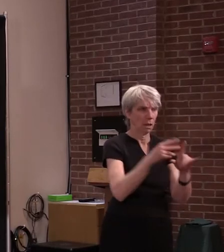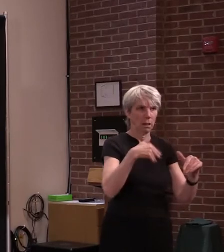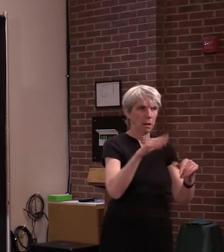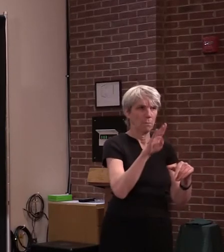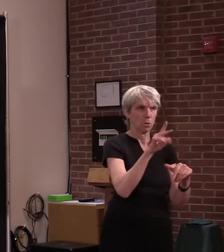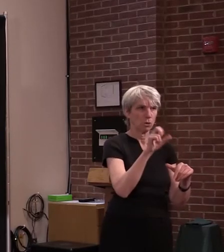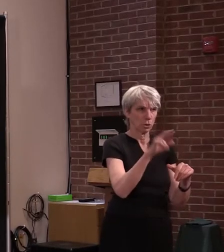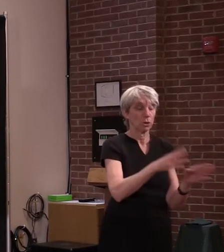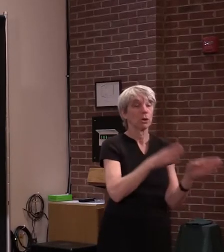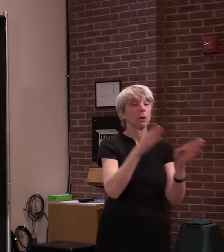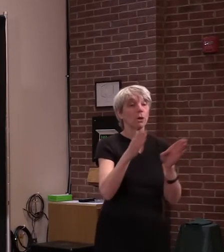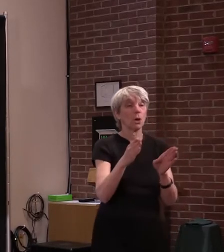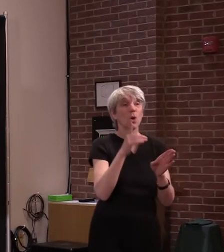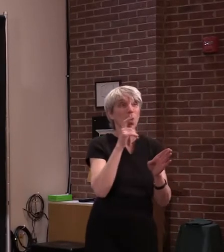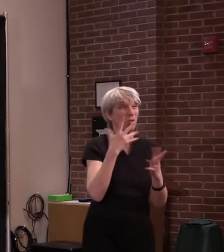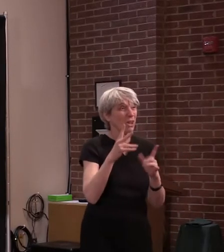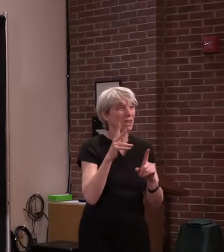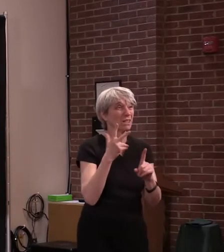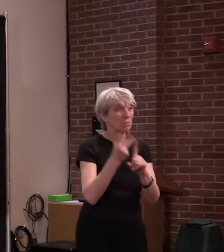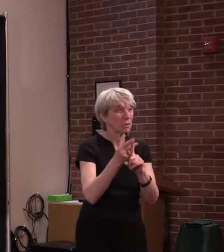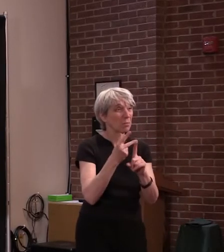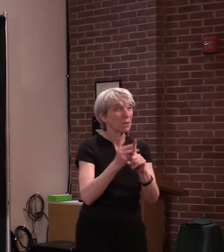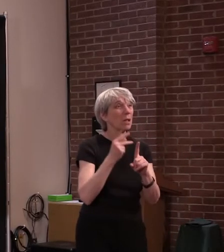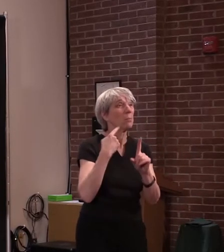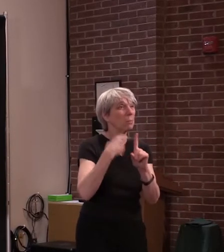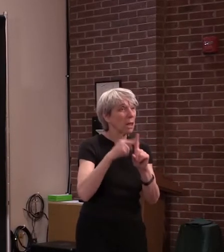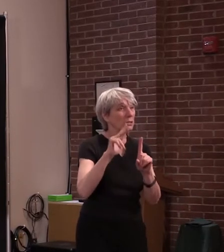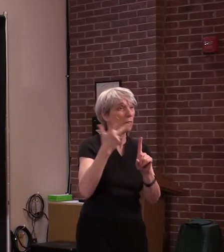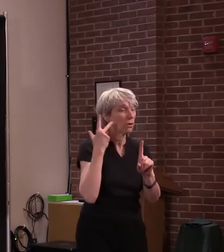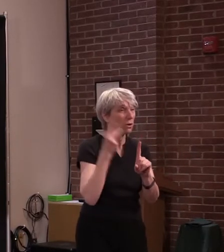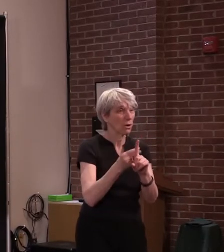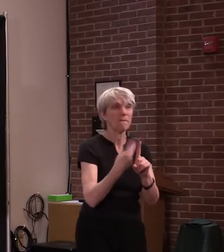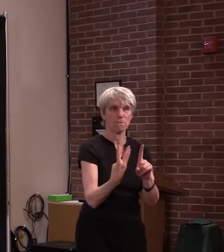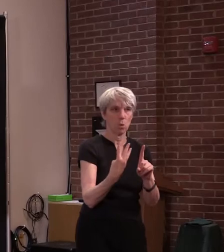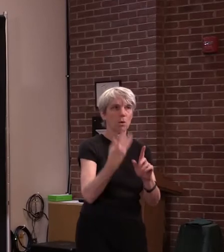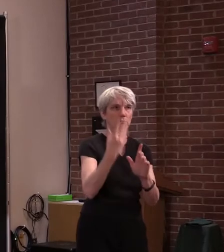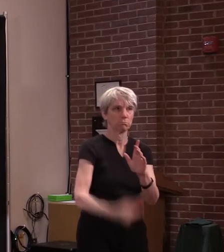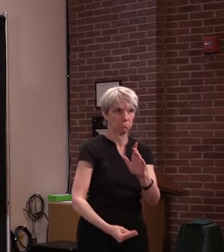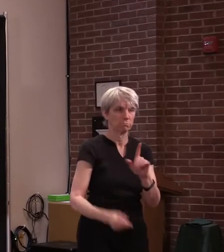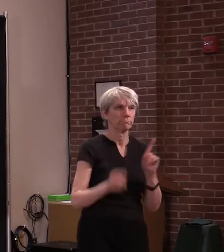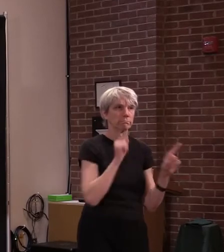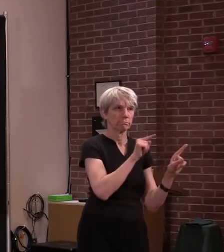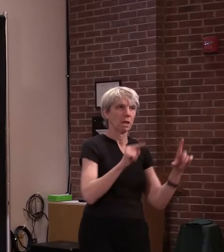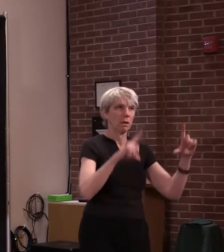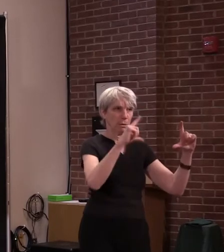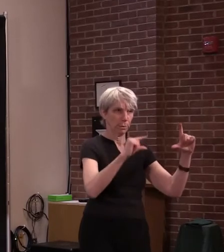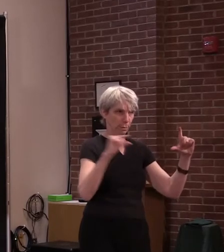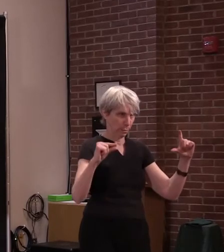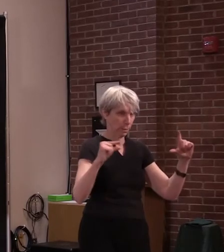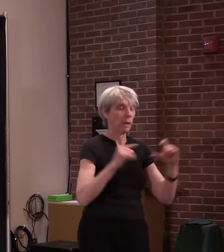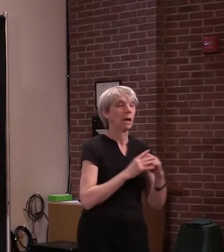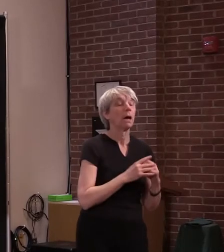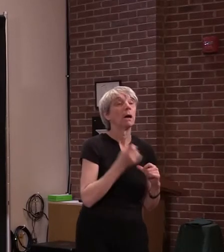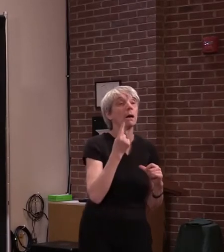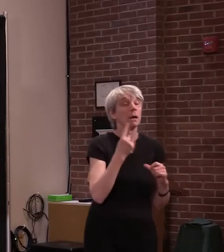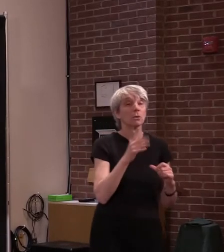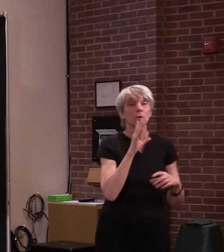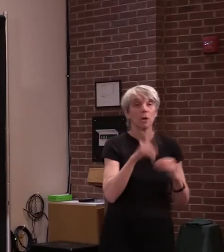and then 4 deaths among those fully vaccinated and boosted. So again, when we come up with those percentages, at this point,